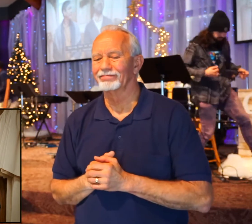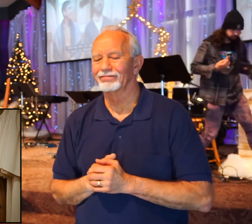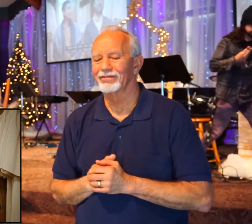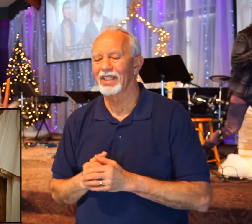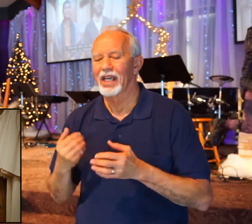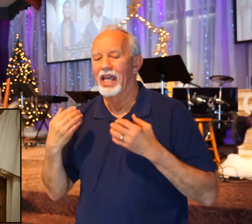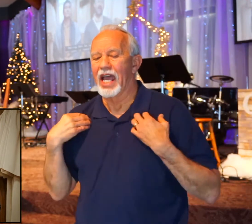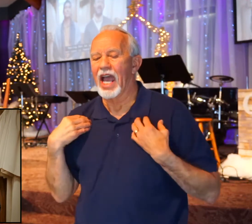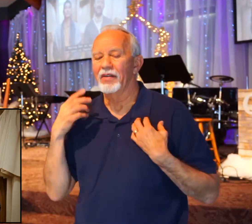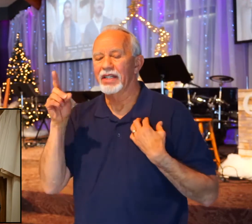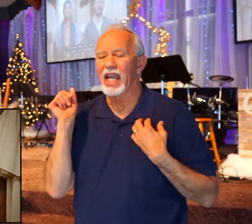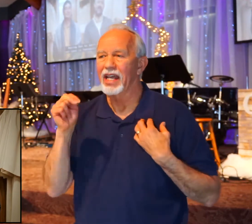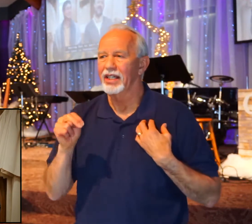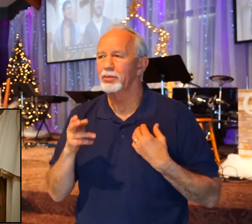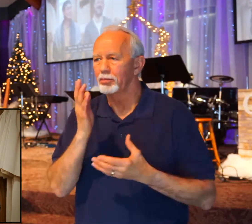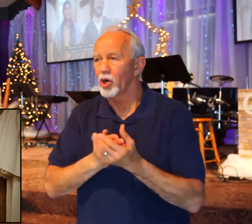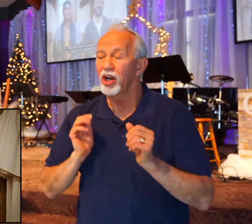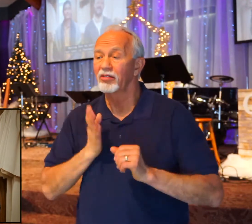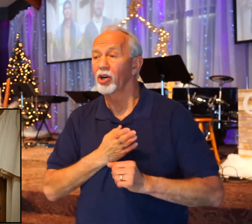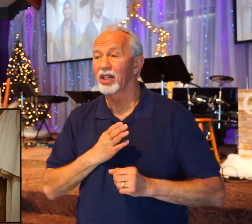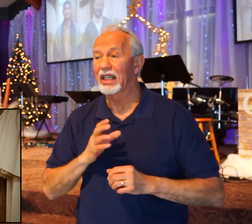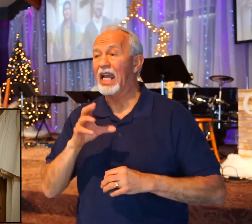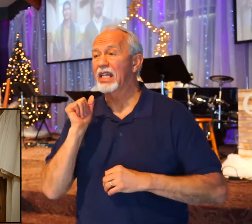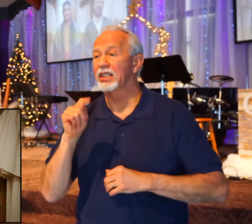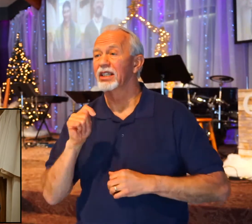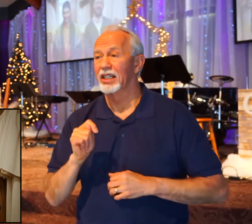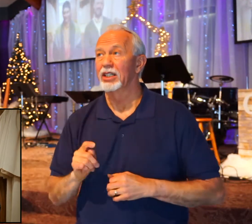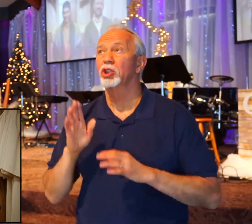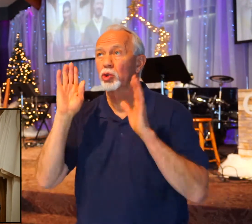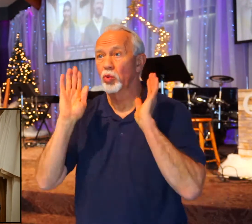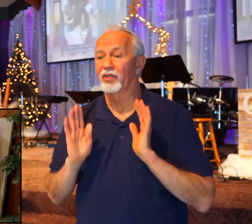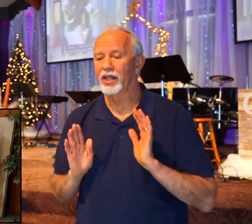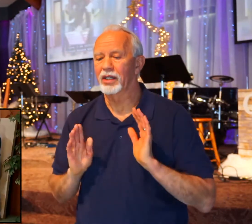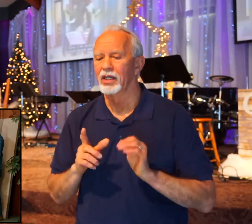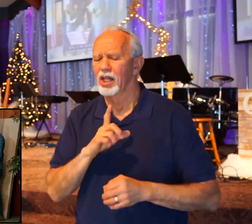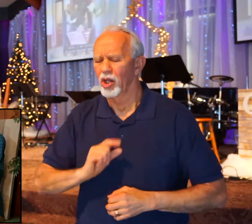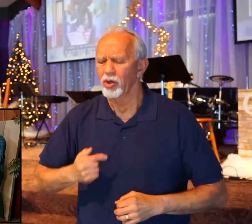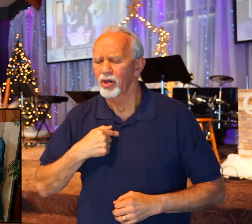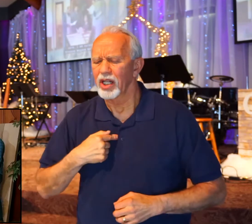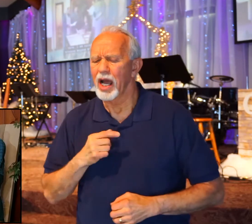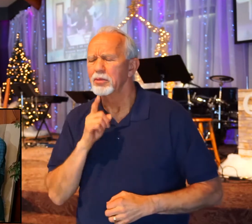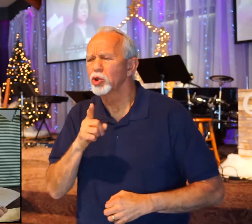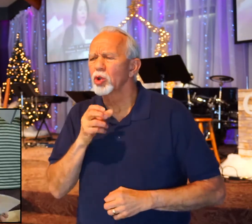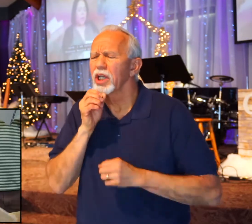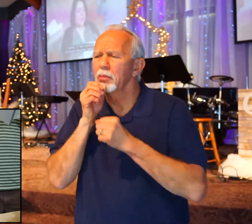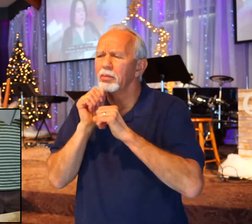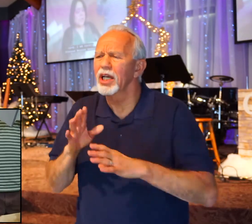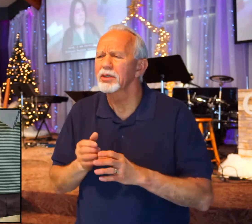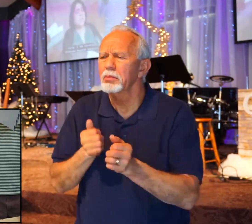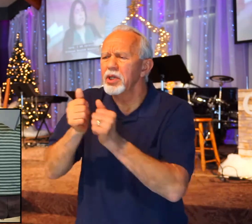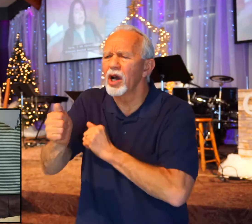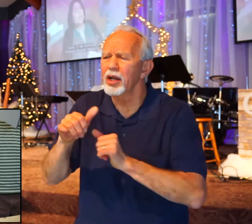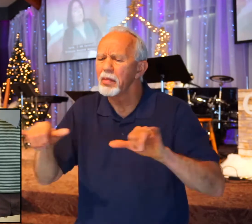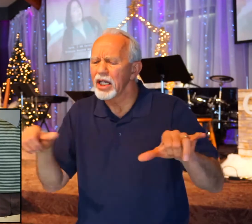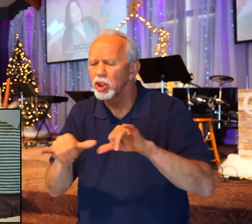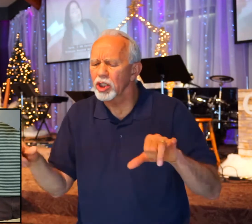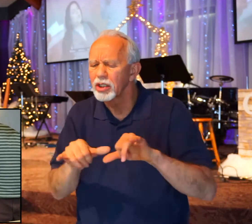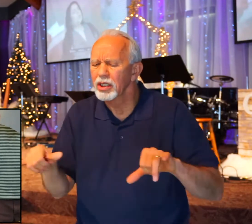Having Dan as part of our cast is fantastic. Lord, I am surely blessed beyond measure.